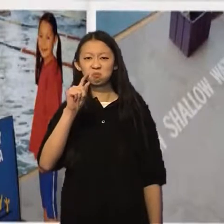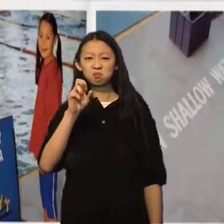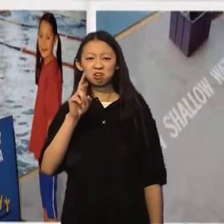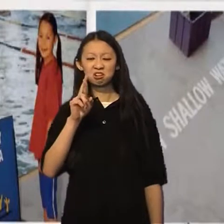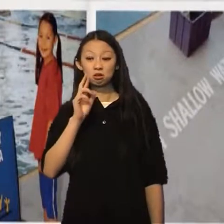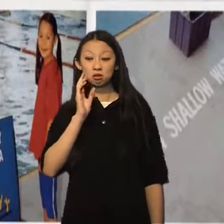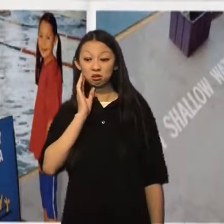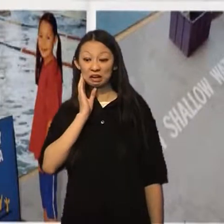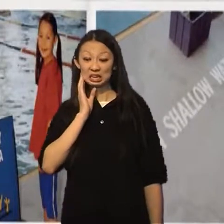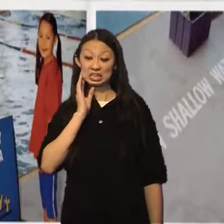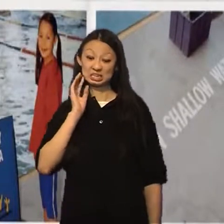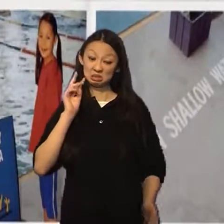water.